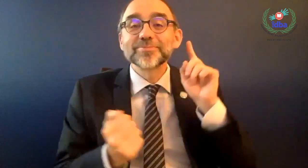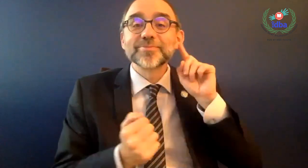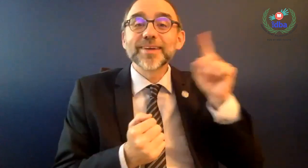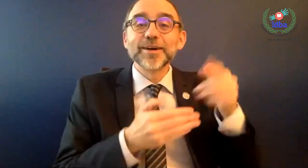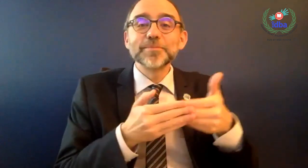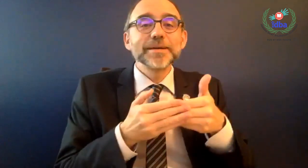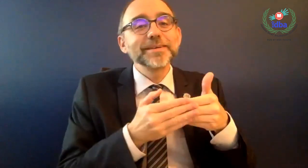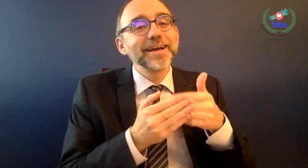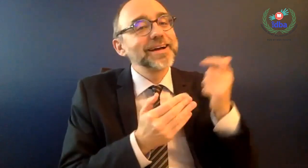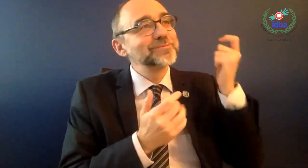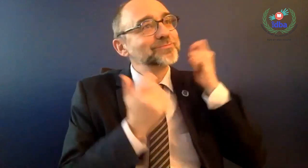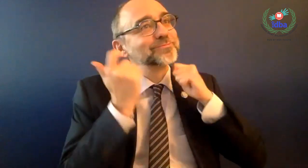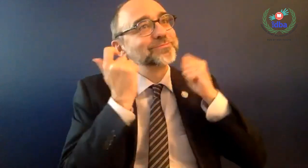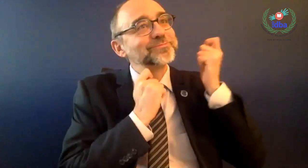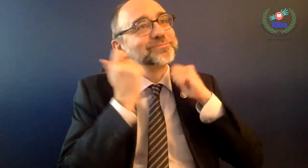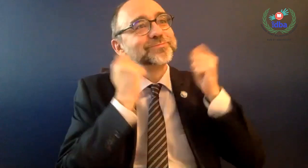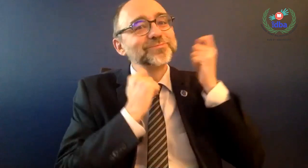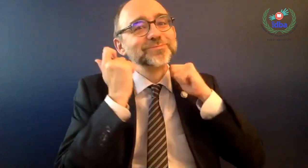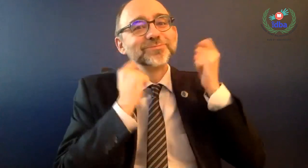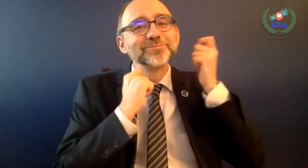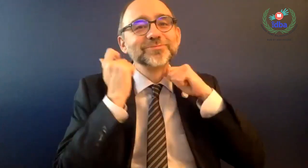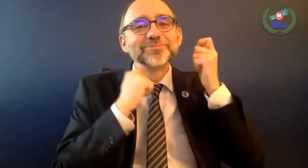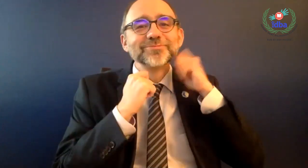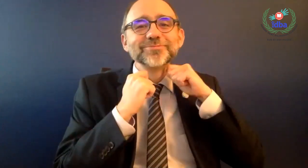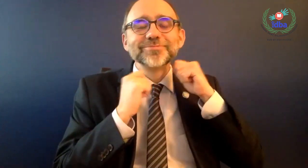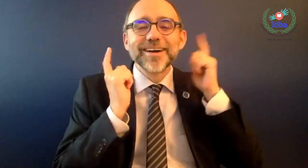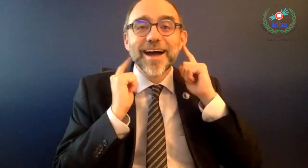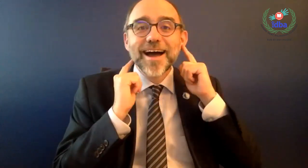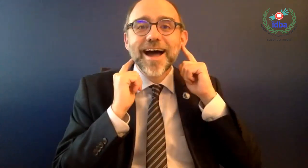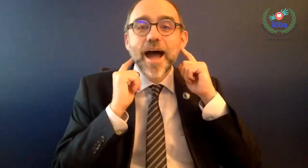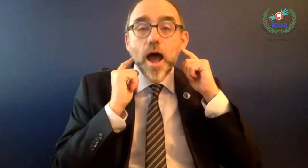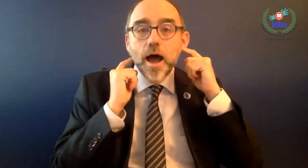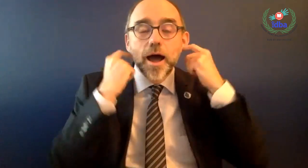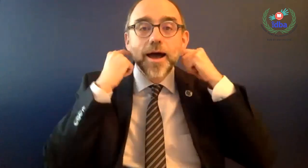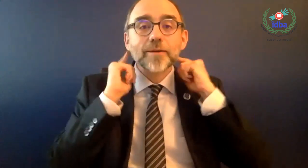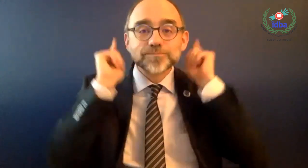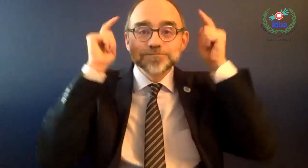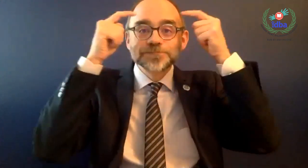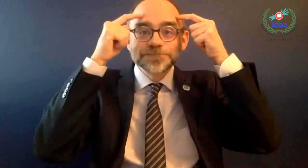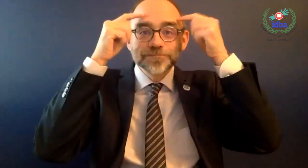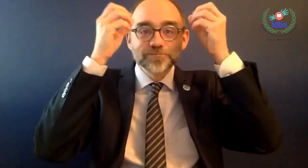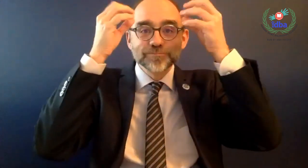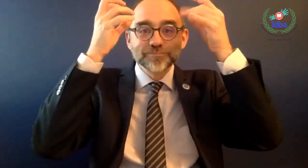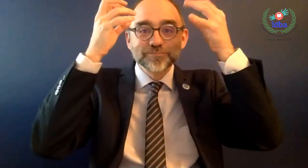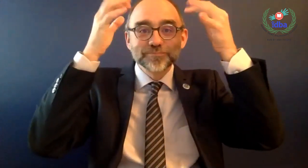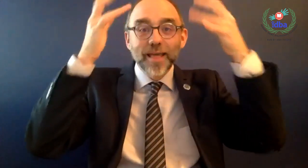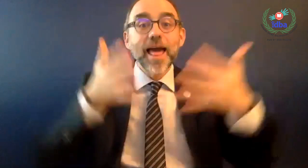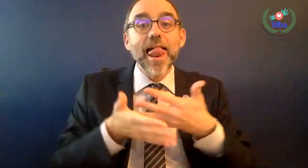that baby, to that infant, and a hearing child acquires language. He feels so happy, and that language goes